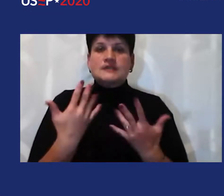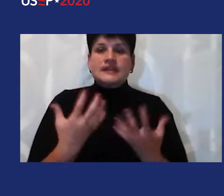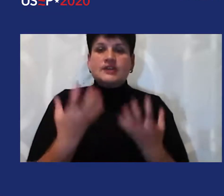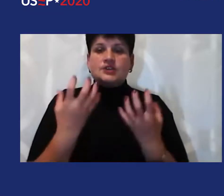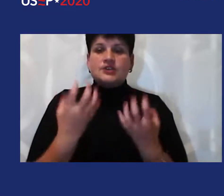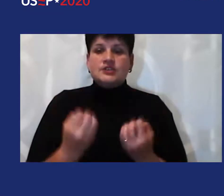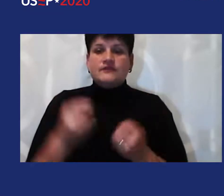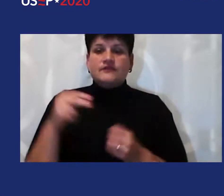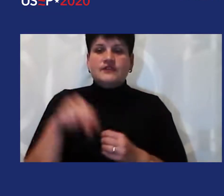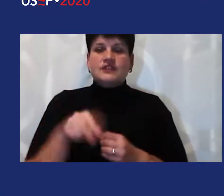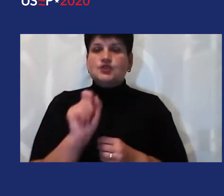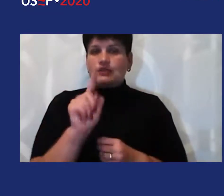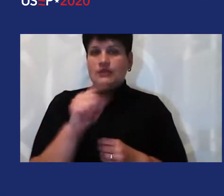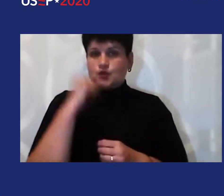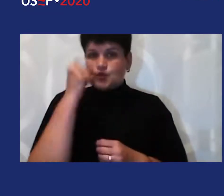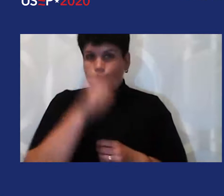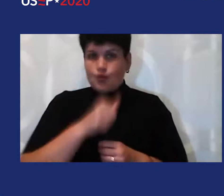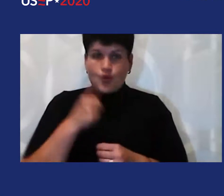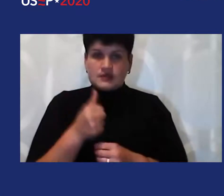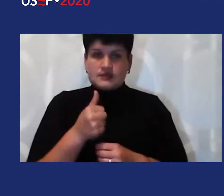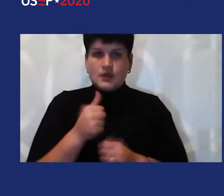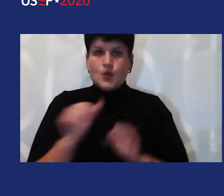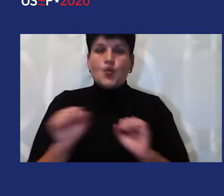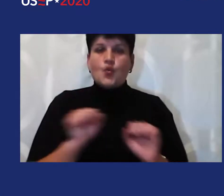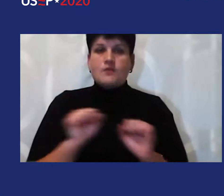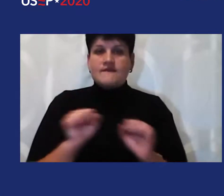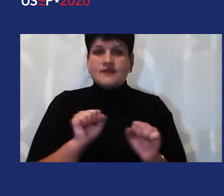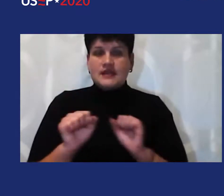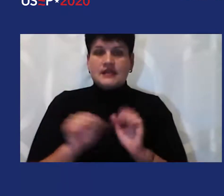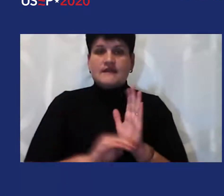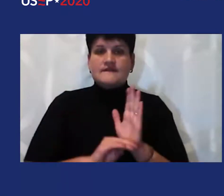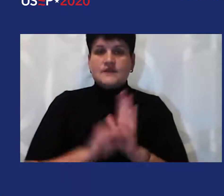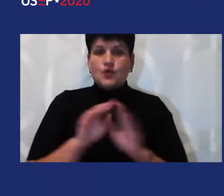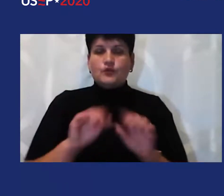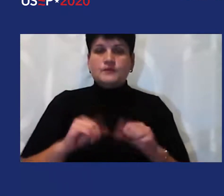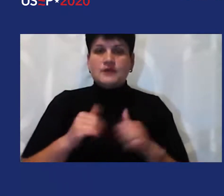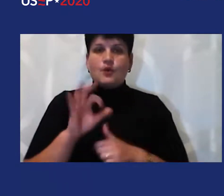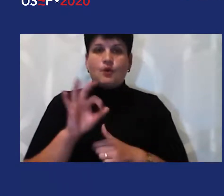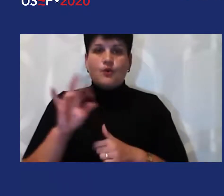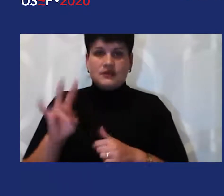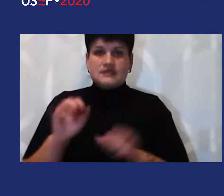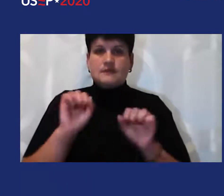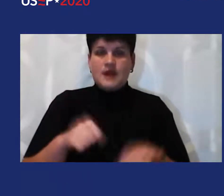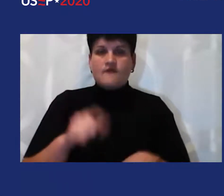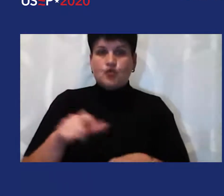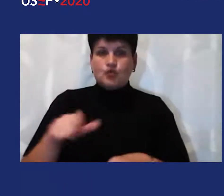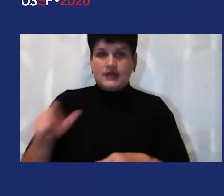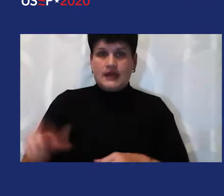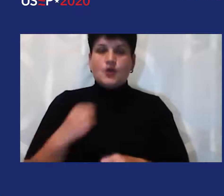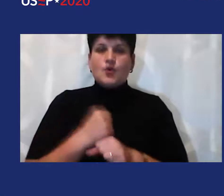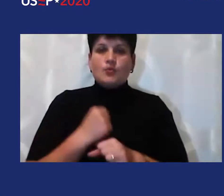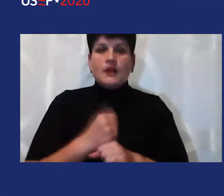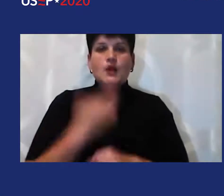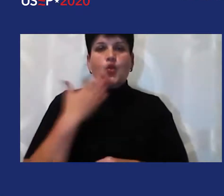comment on this video, and we should differentiate between the legal point